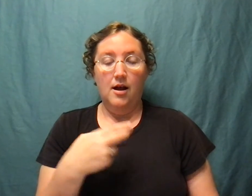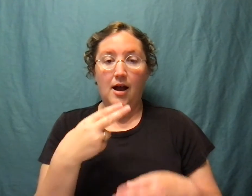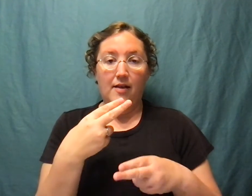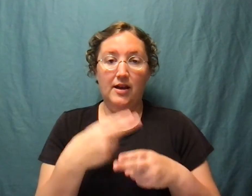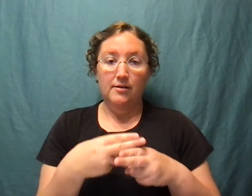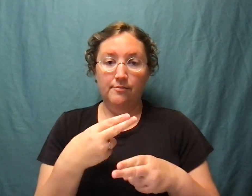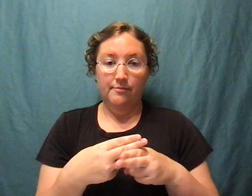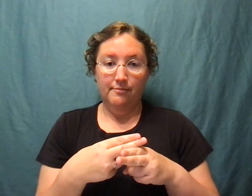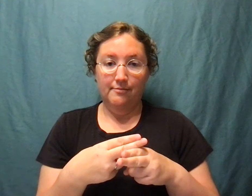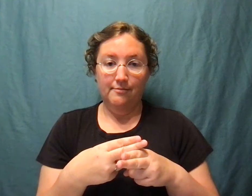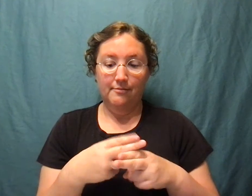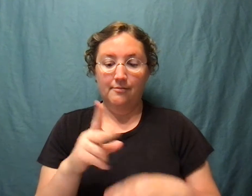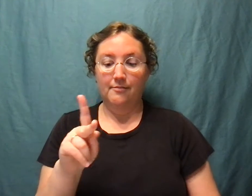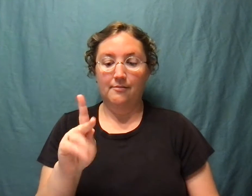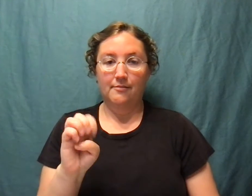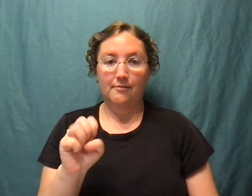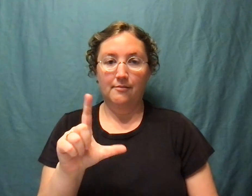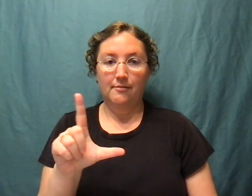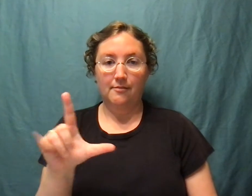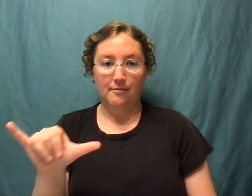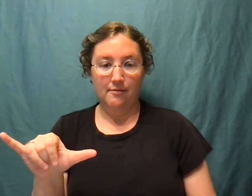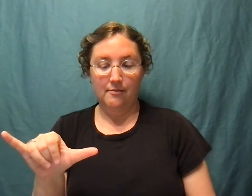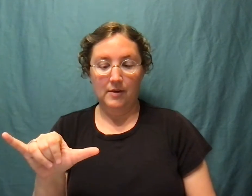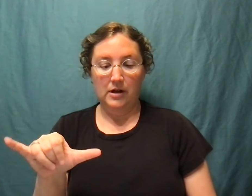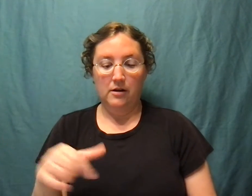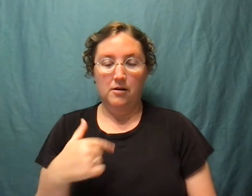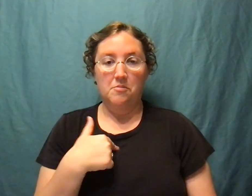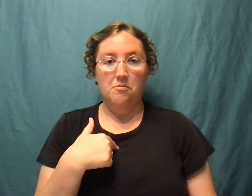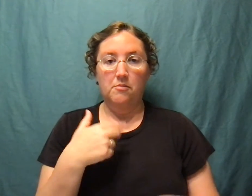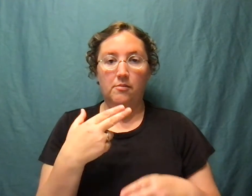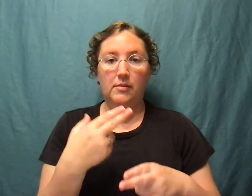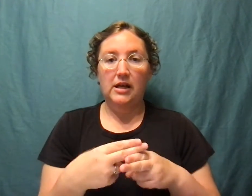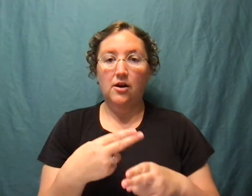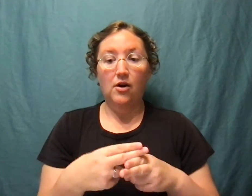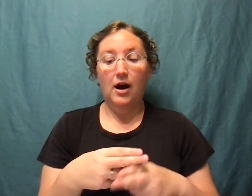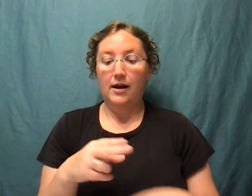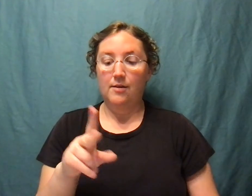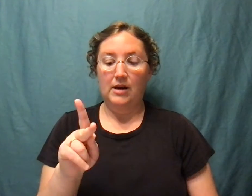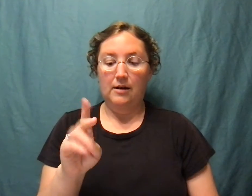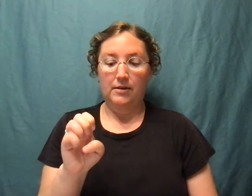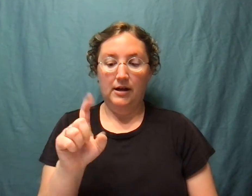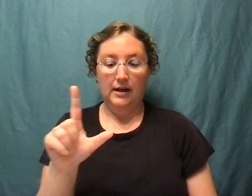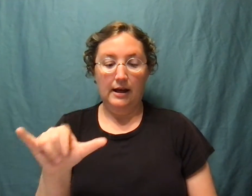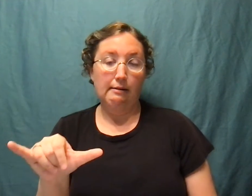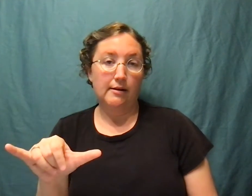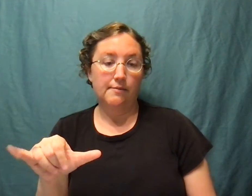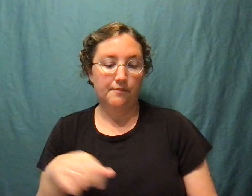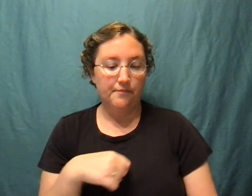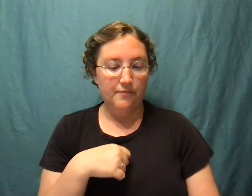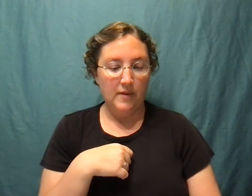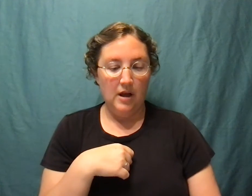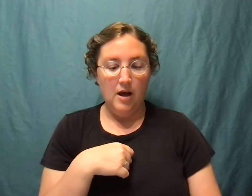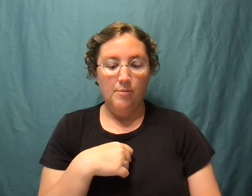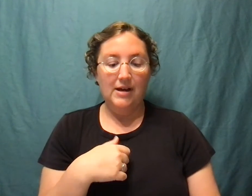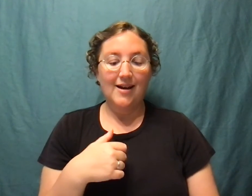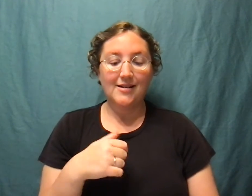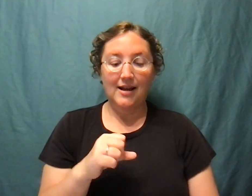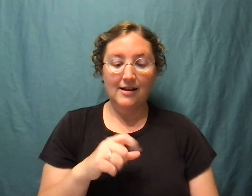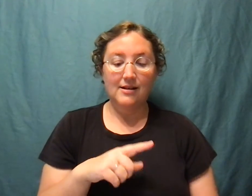And then me or I am named Kelly. Because ASL is